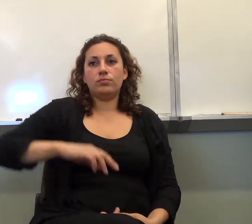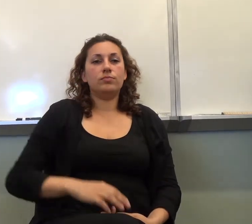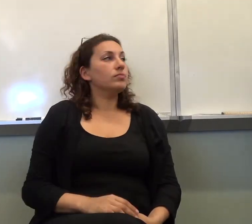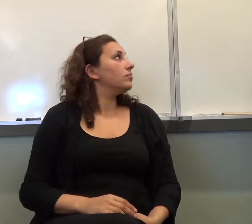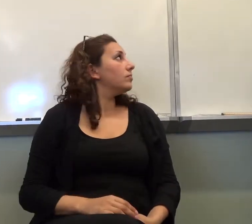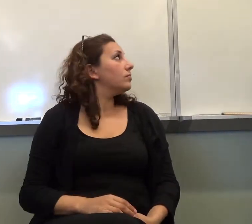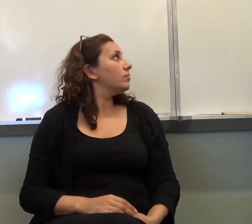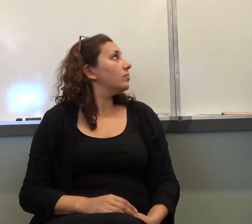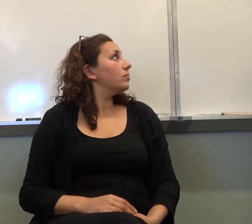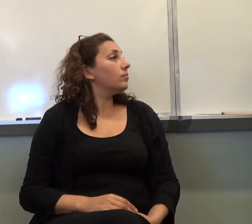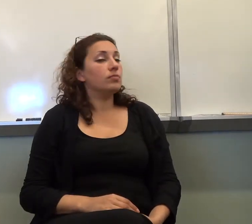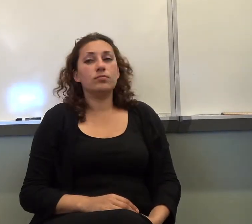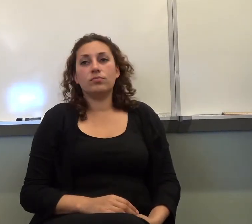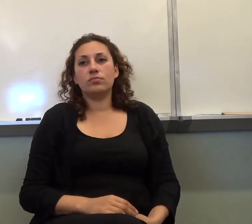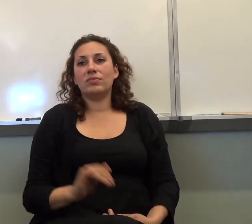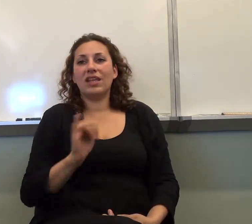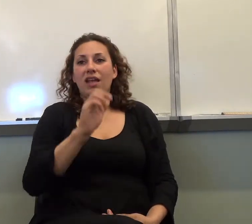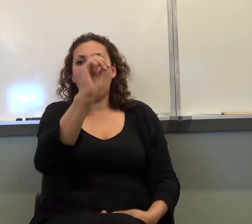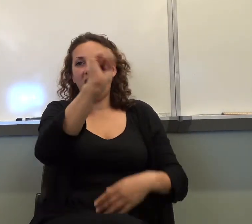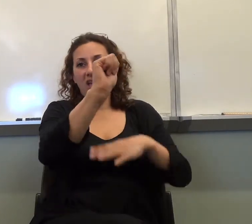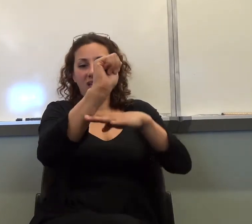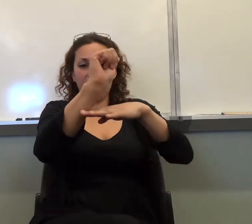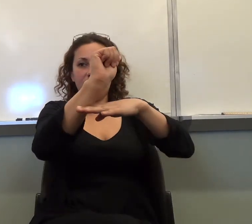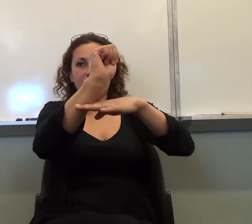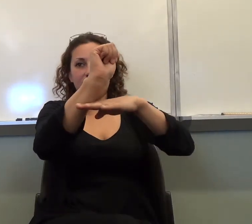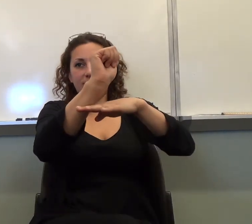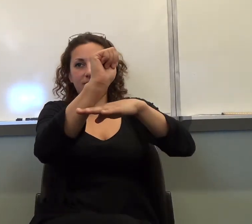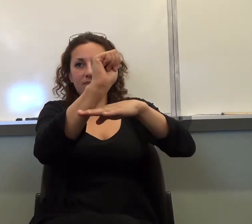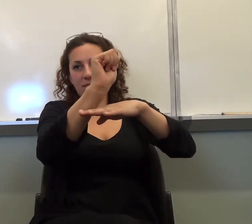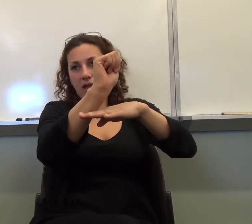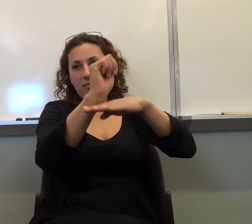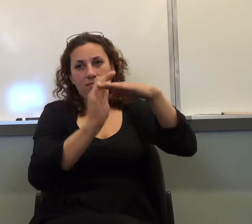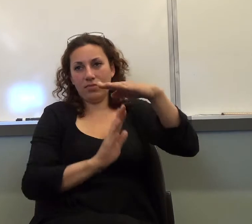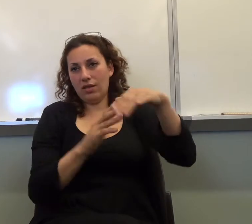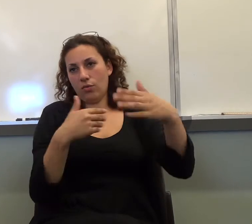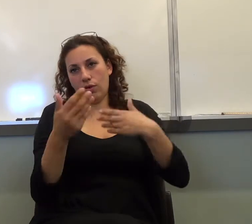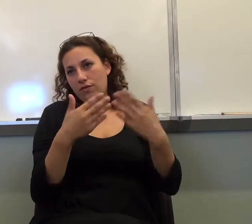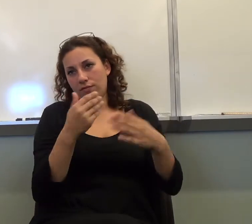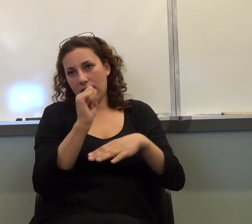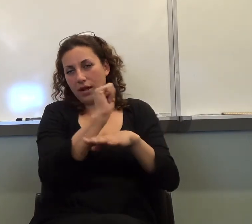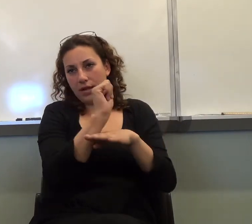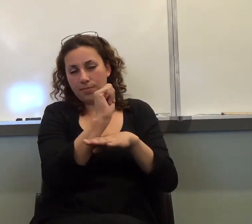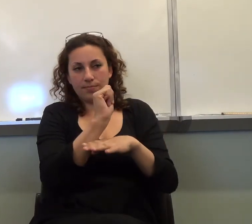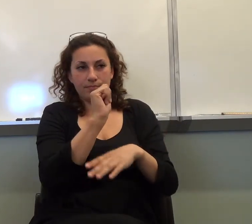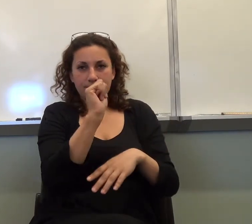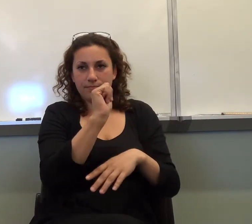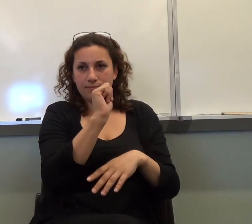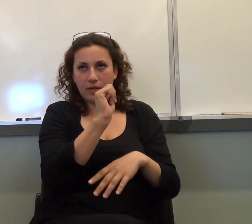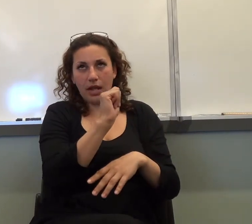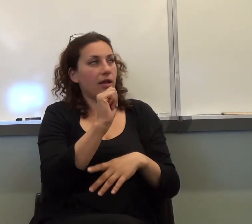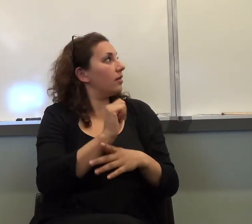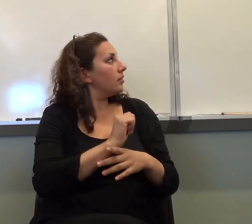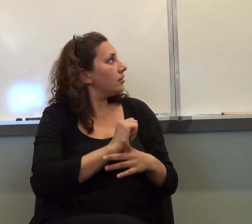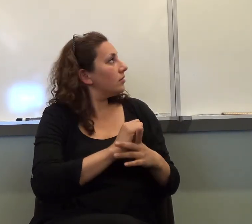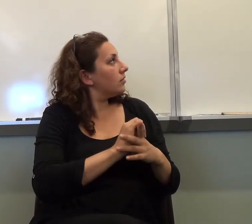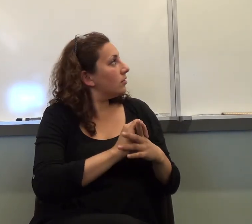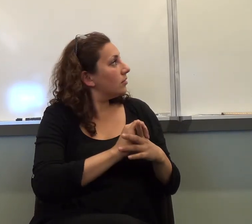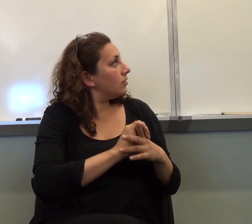let's call it A. Well, let's give it a different letter here. Let's call it N. Is